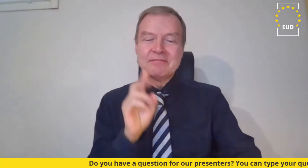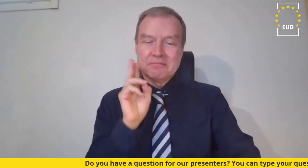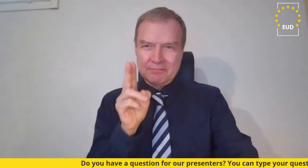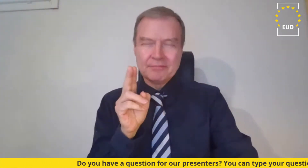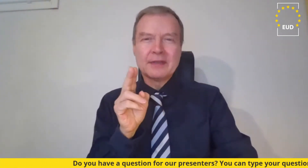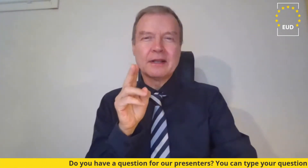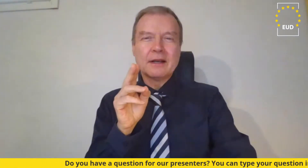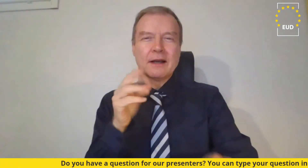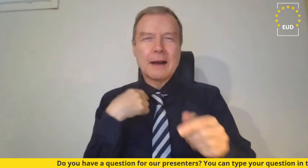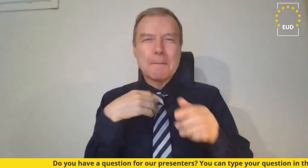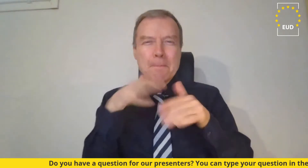audiovisual media.